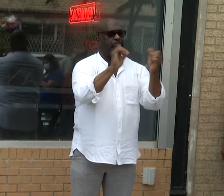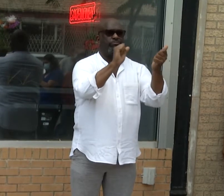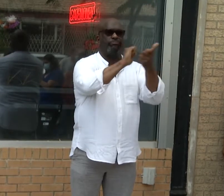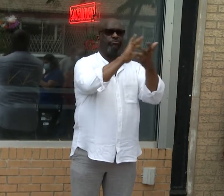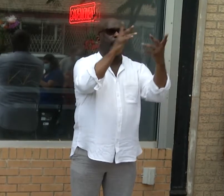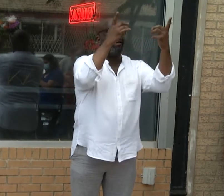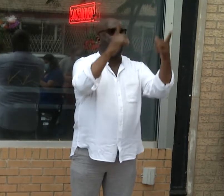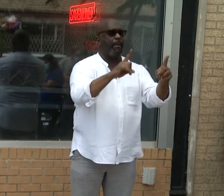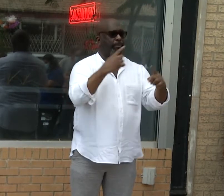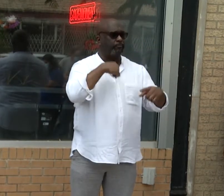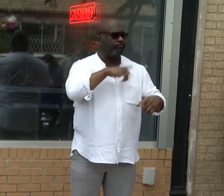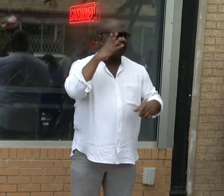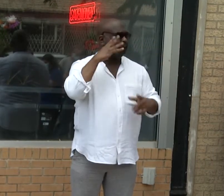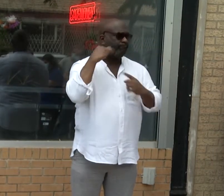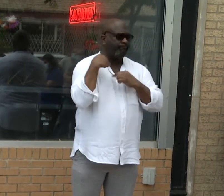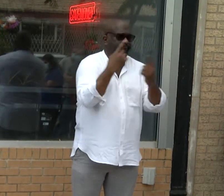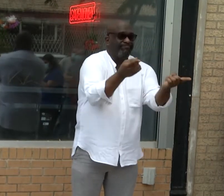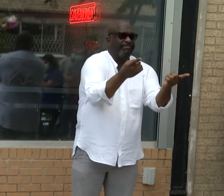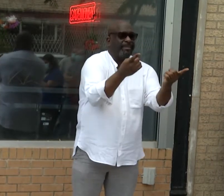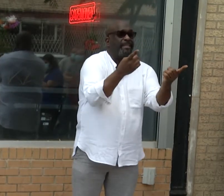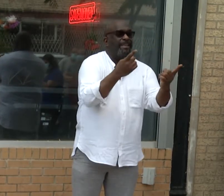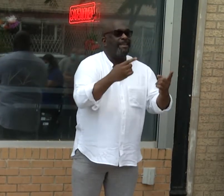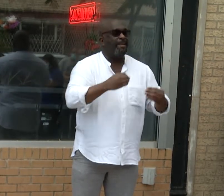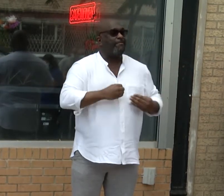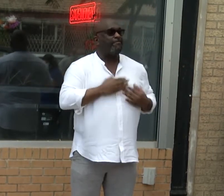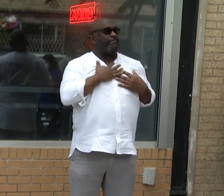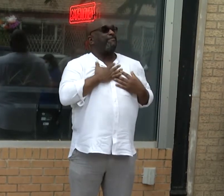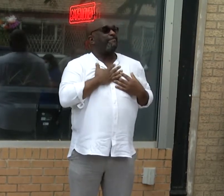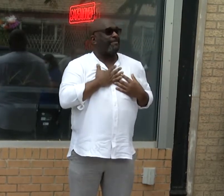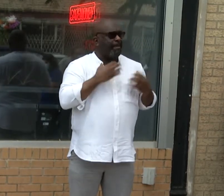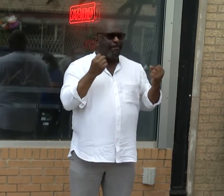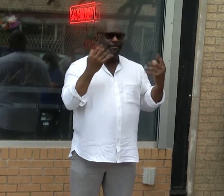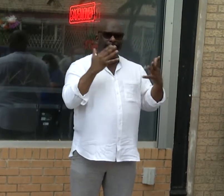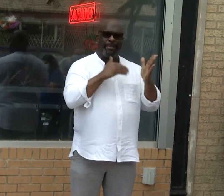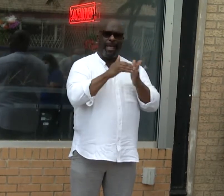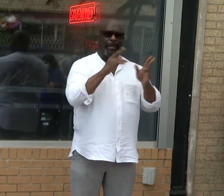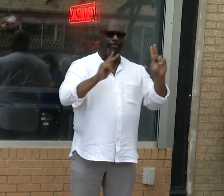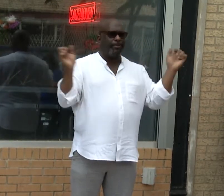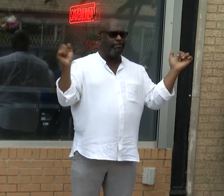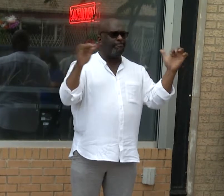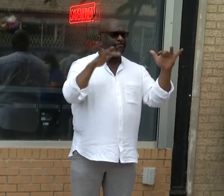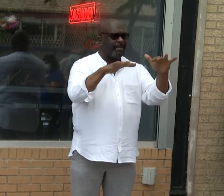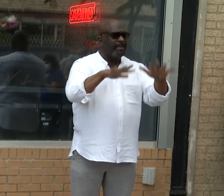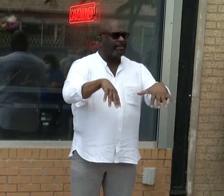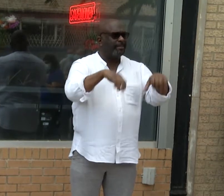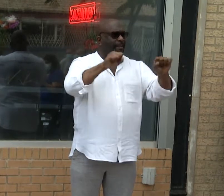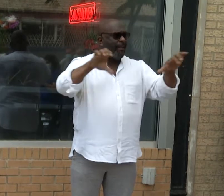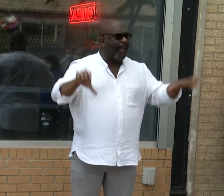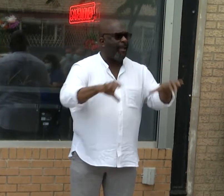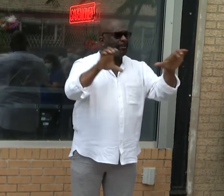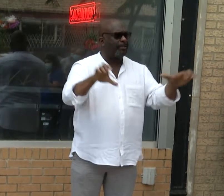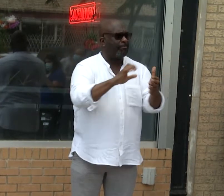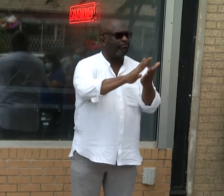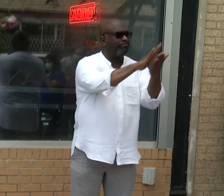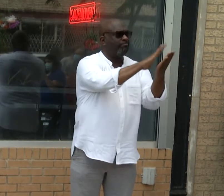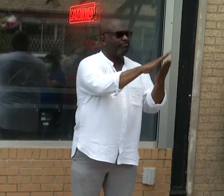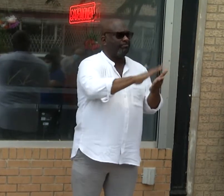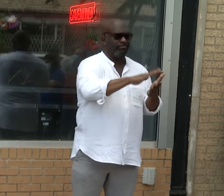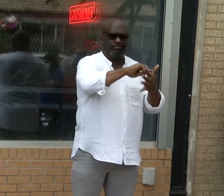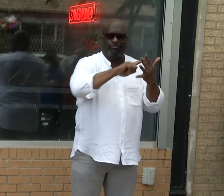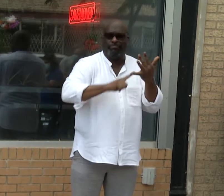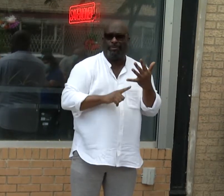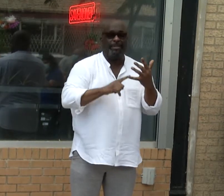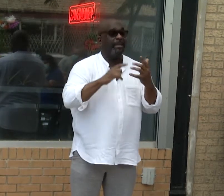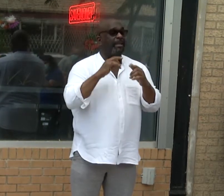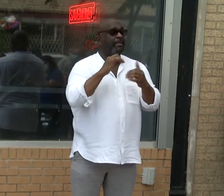facing. I'm heartened by the many thousands who have participated in direct action over the last week,